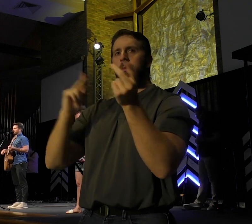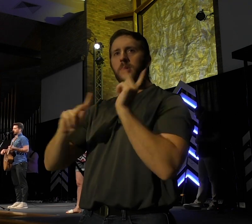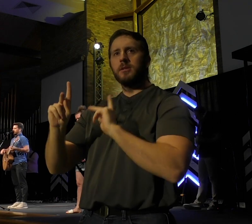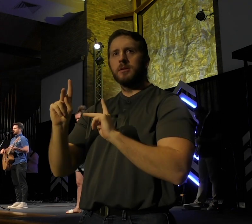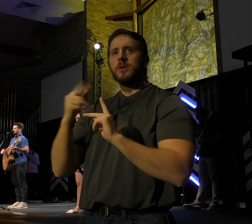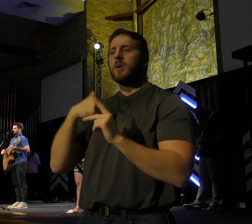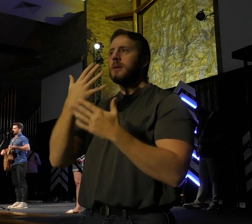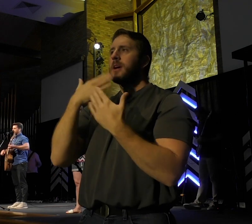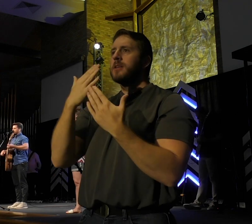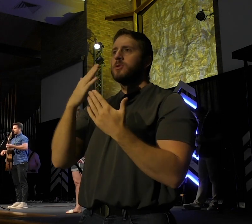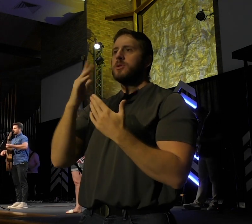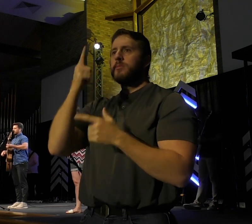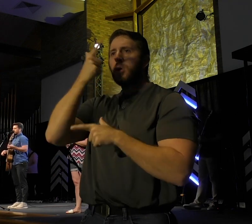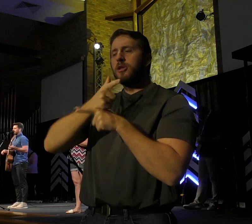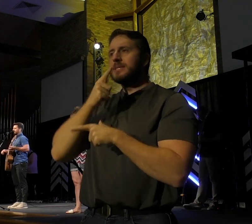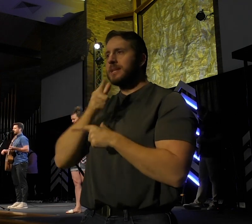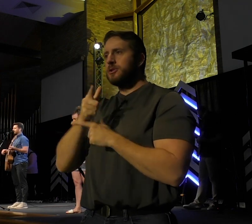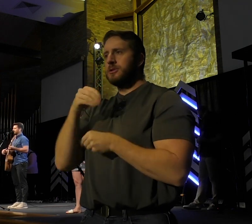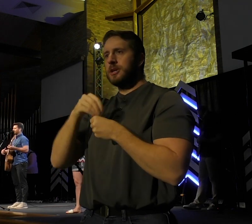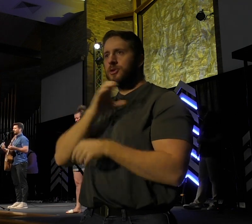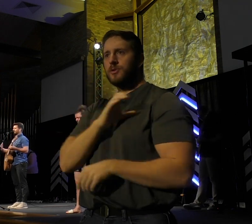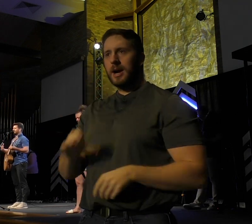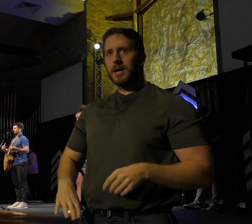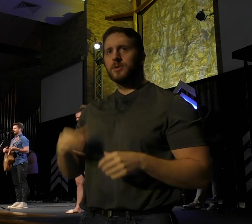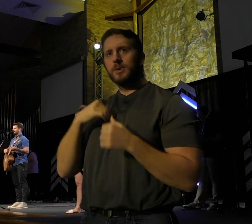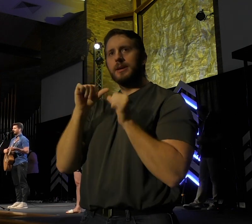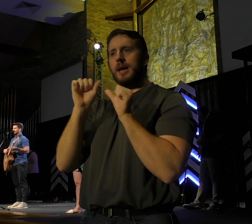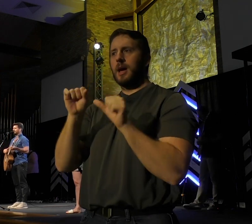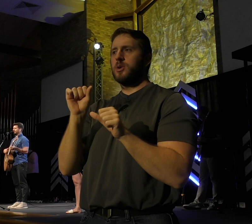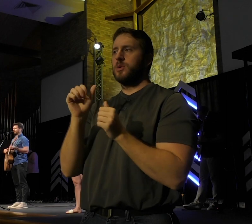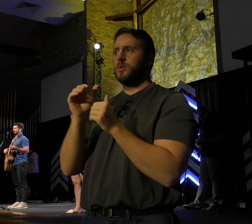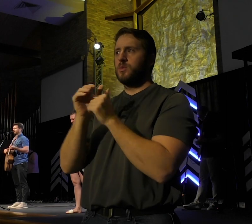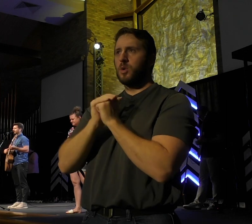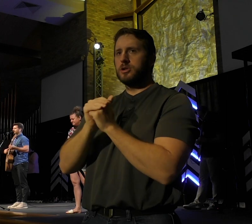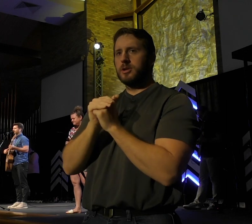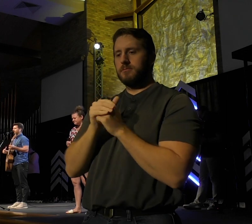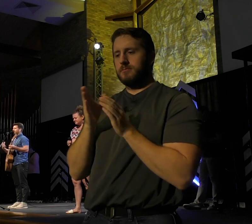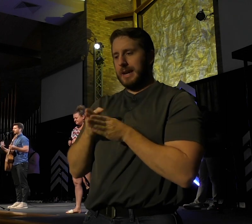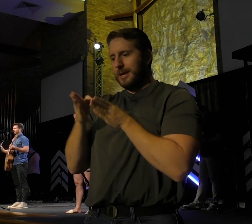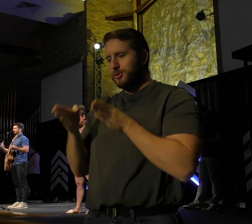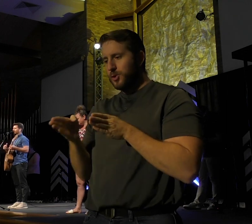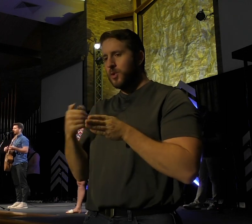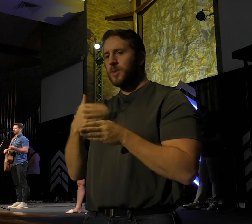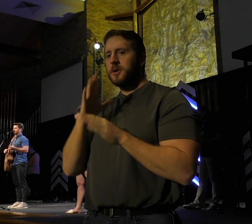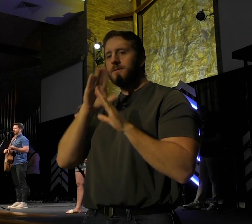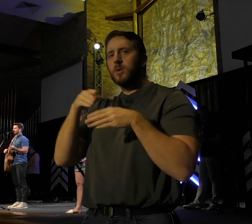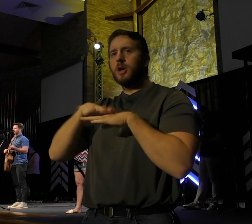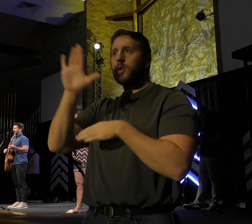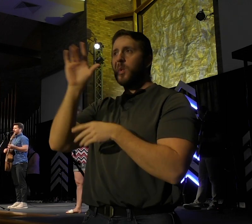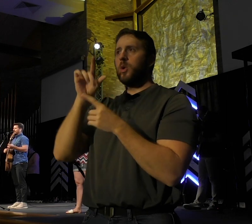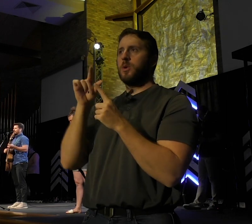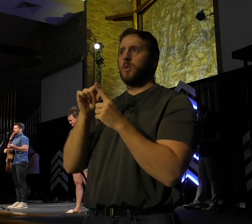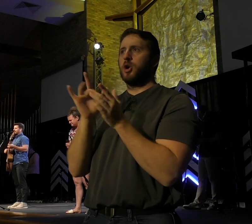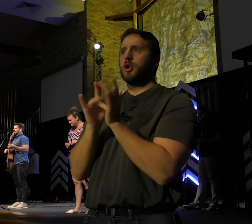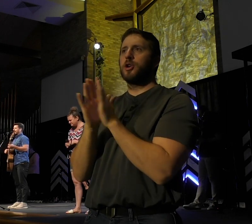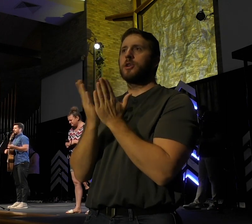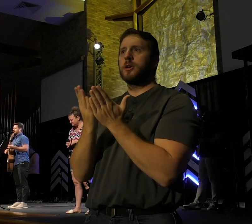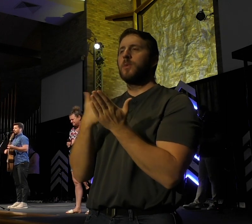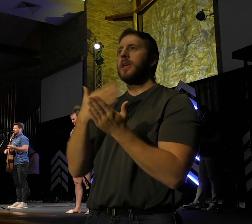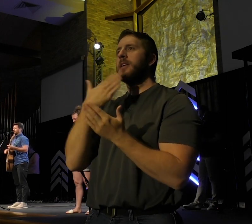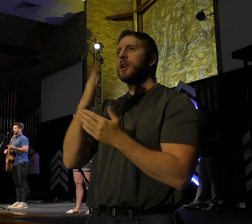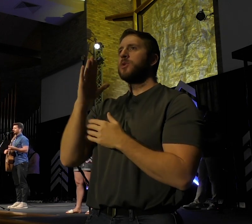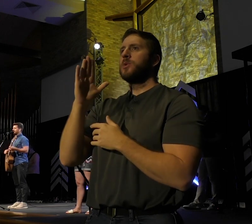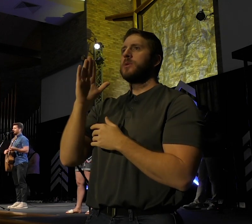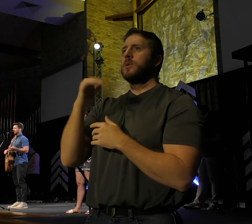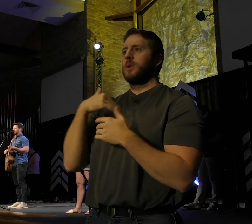We thank you for these brothers and sisters in Christ that we get to worship next to, that we get to focus on your word with. And Lord, we just